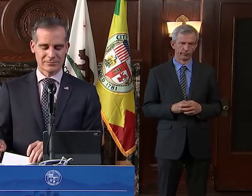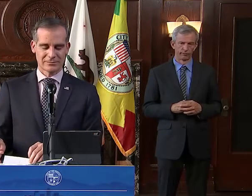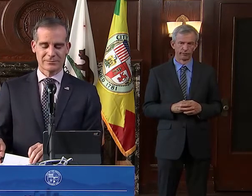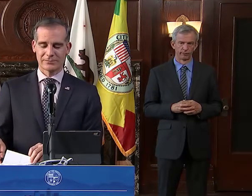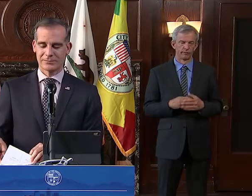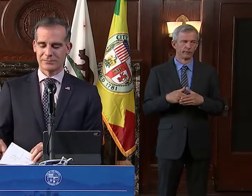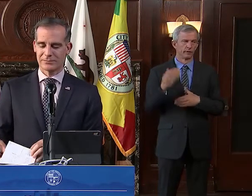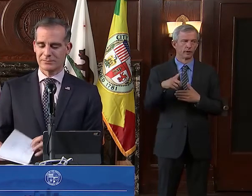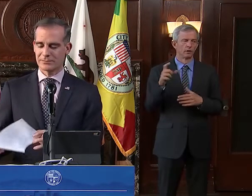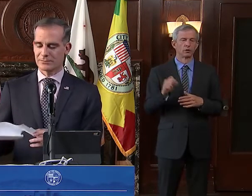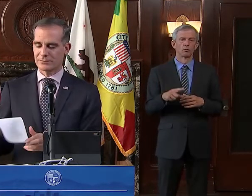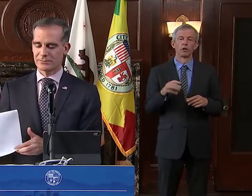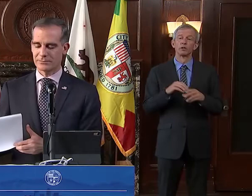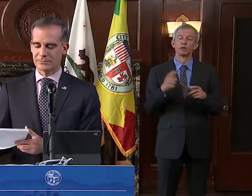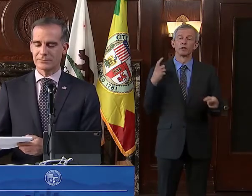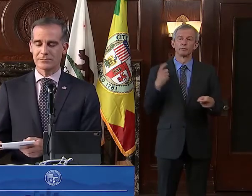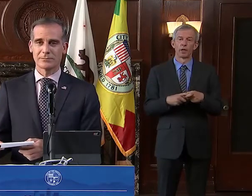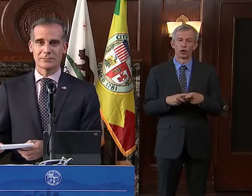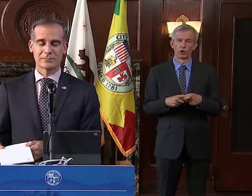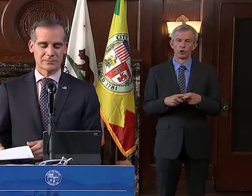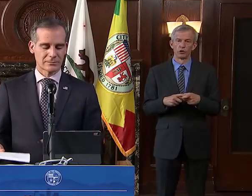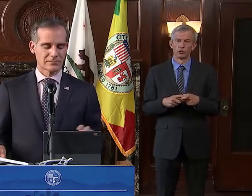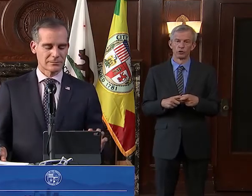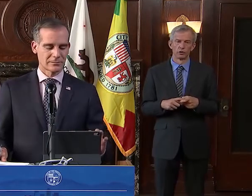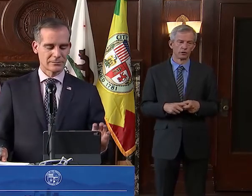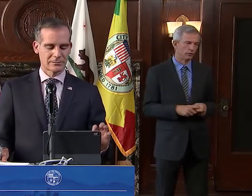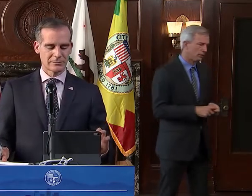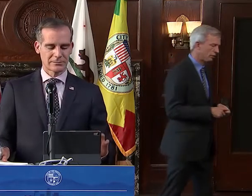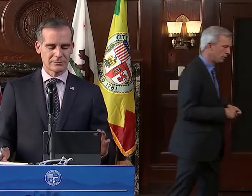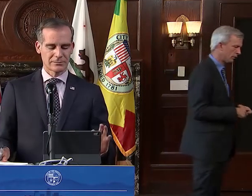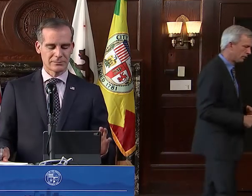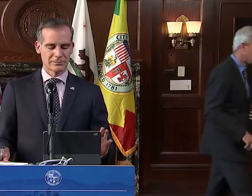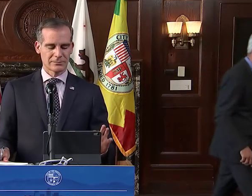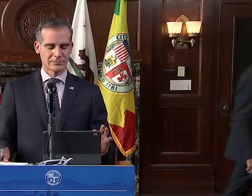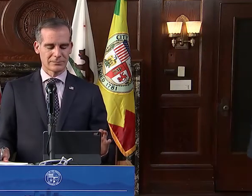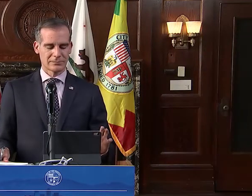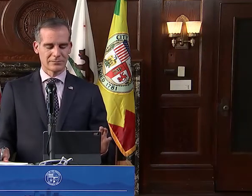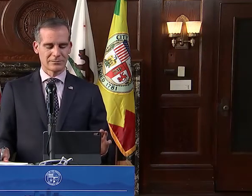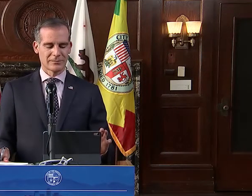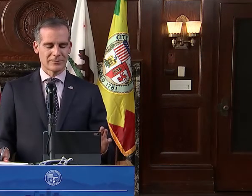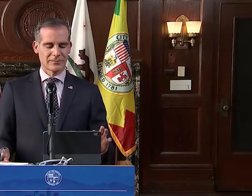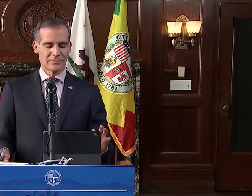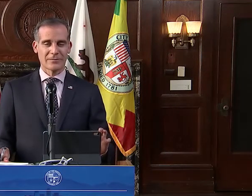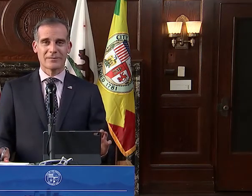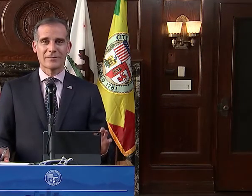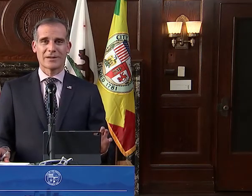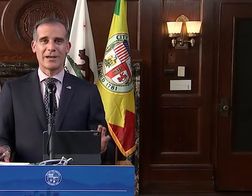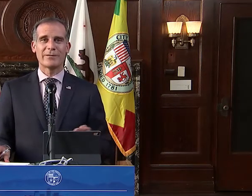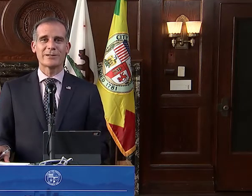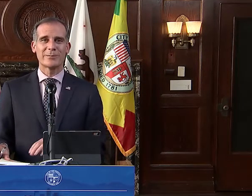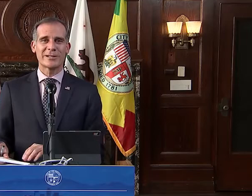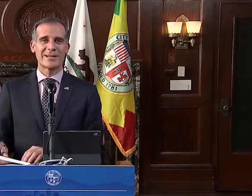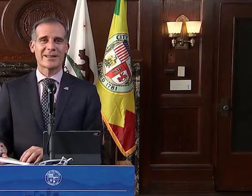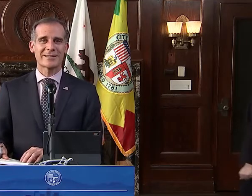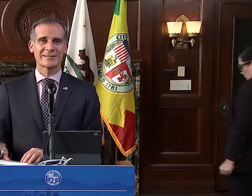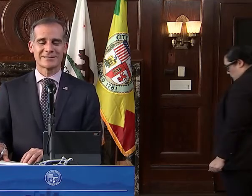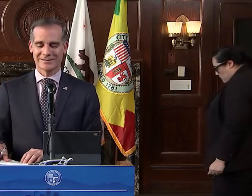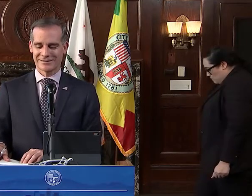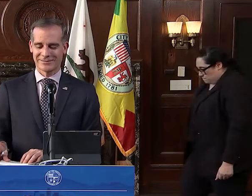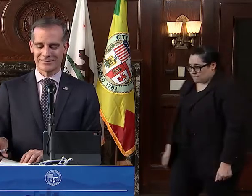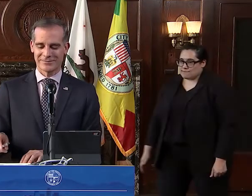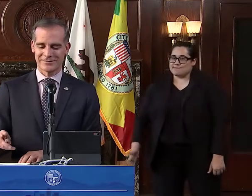So our next question will be in Spanish, and we'll go to the line of Victor Cordero with Estrella TV. Please go ahead. Hey, Victor, buenas